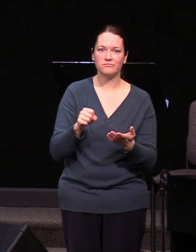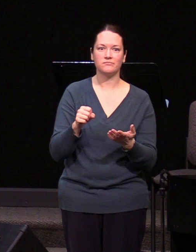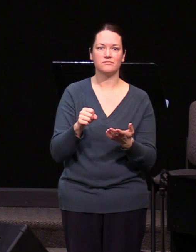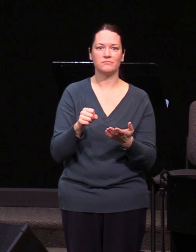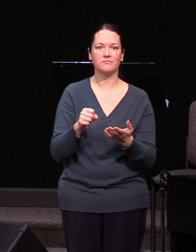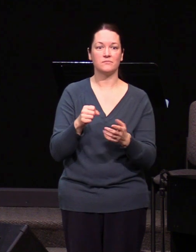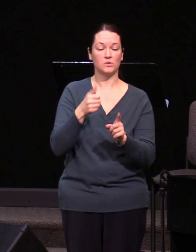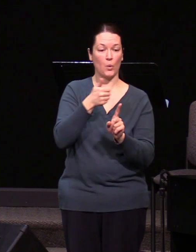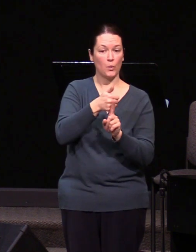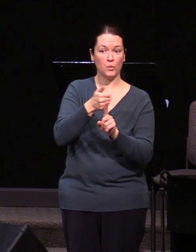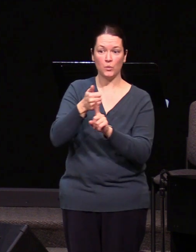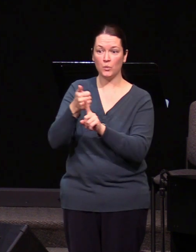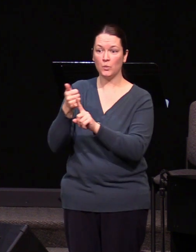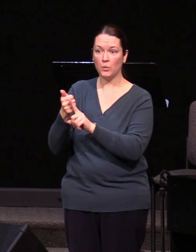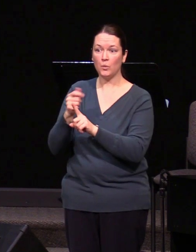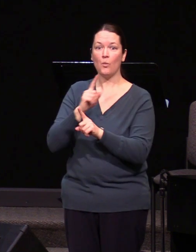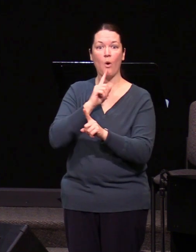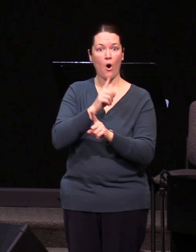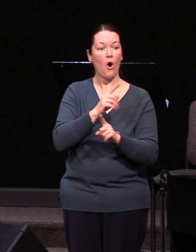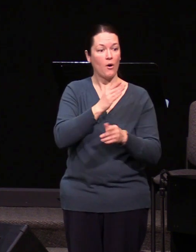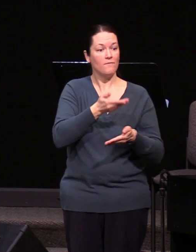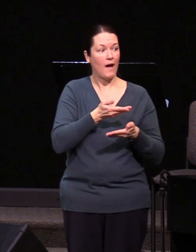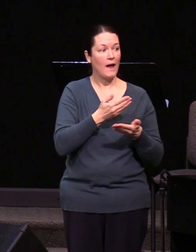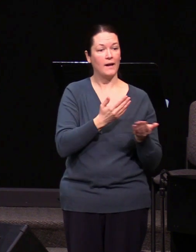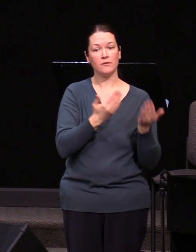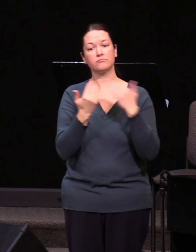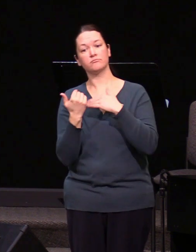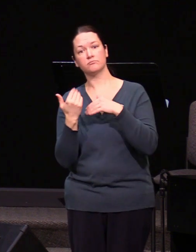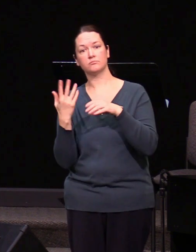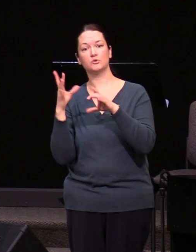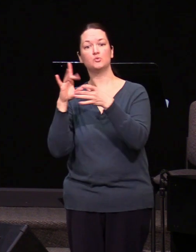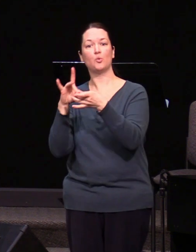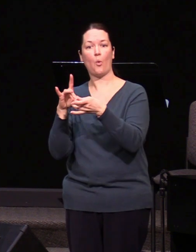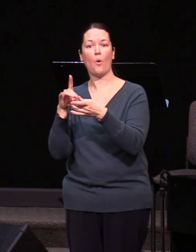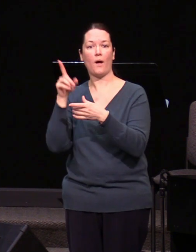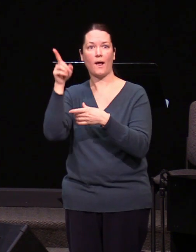you are invited to join in.